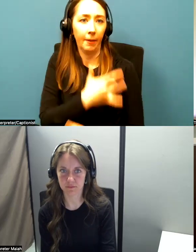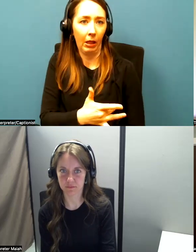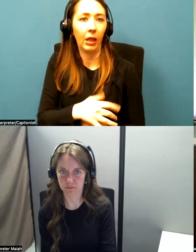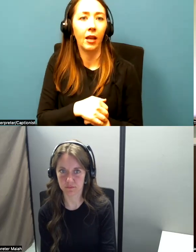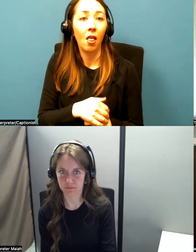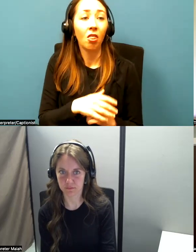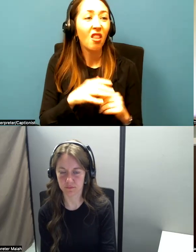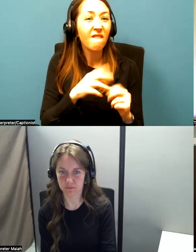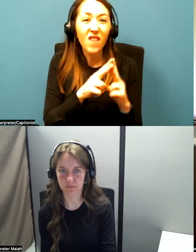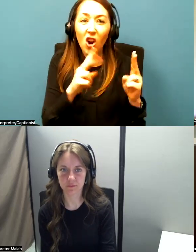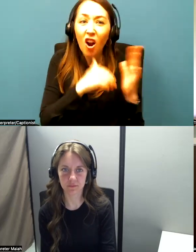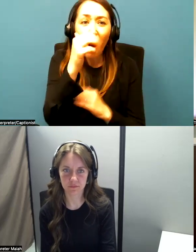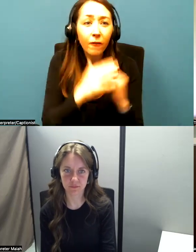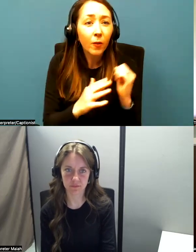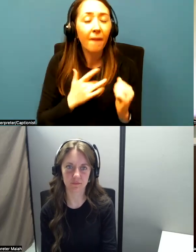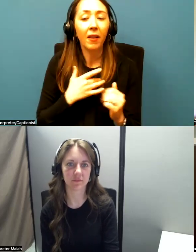could breathe,